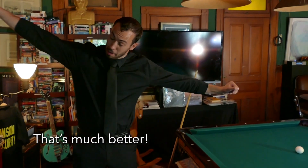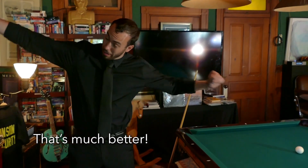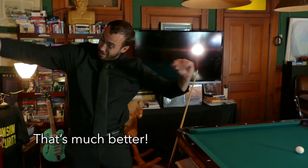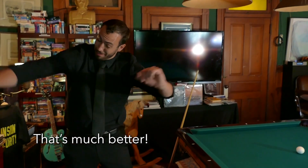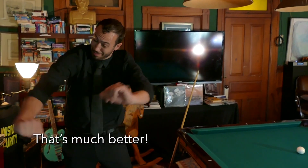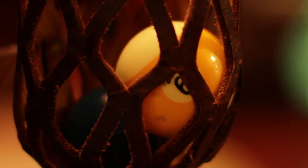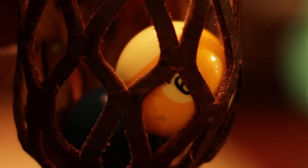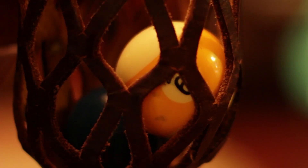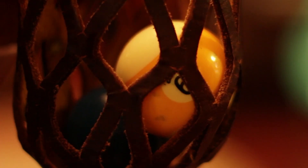That's much better.